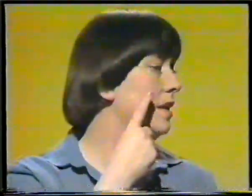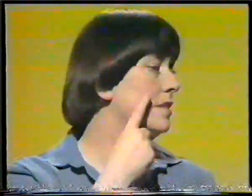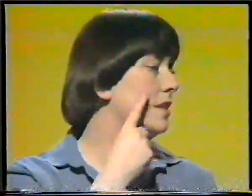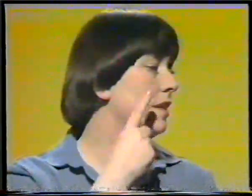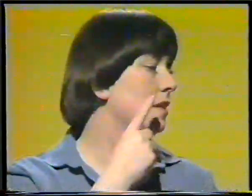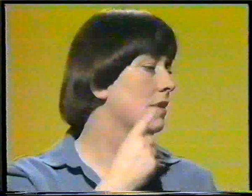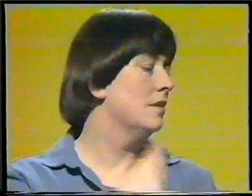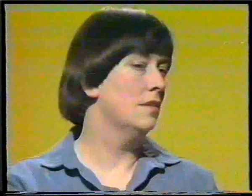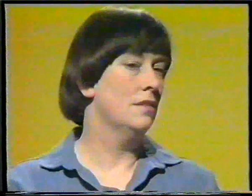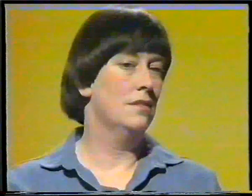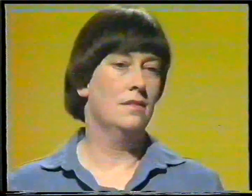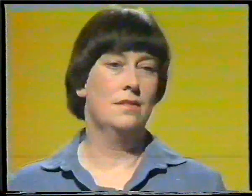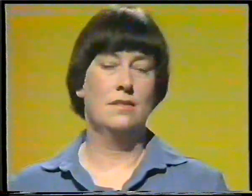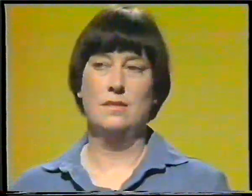Easy.